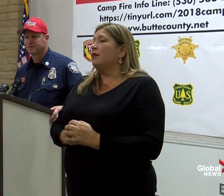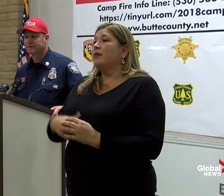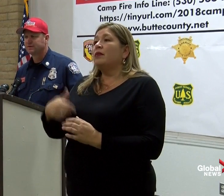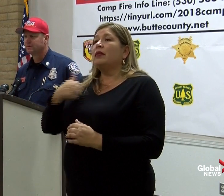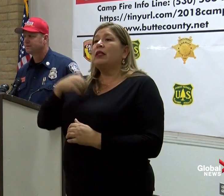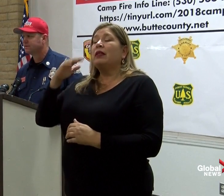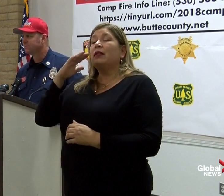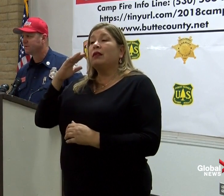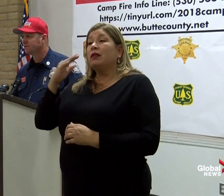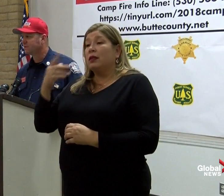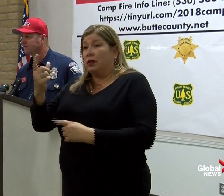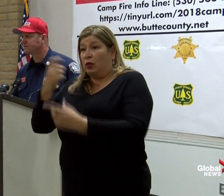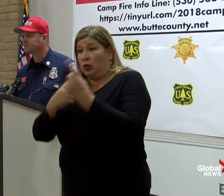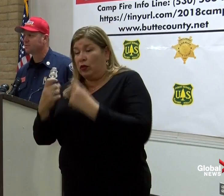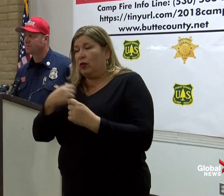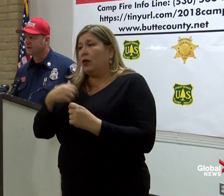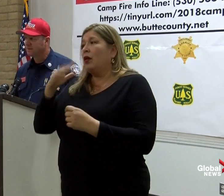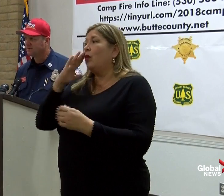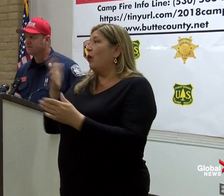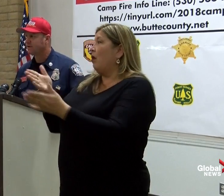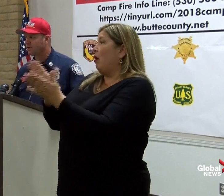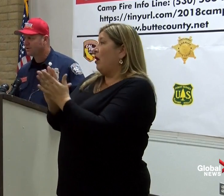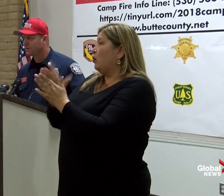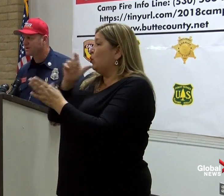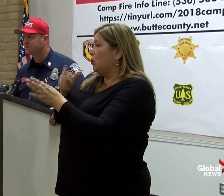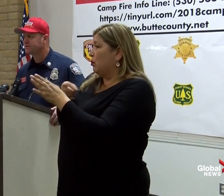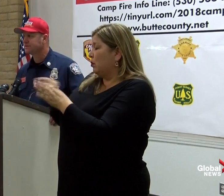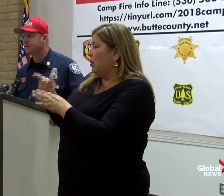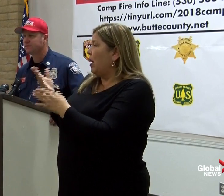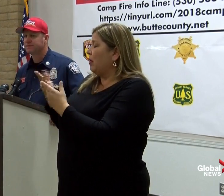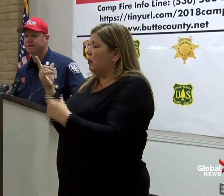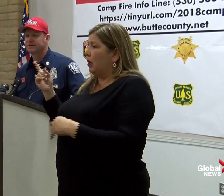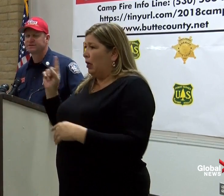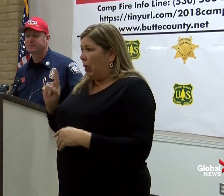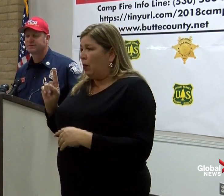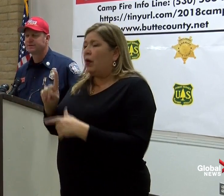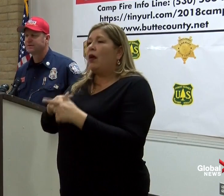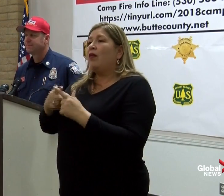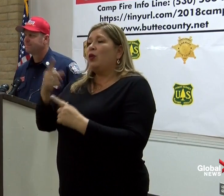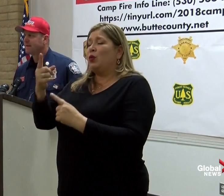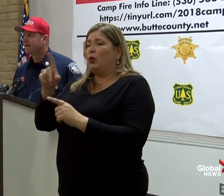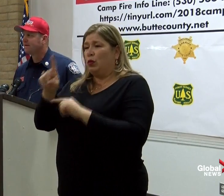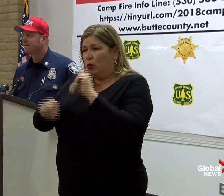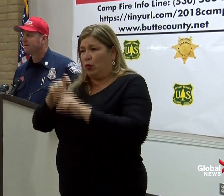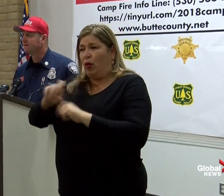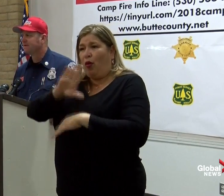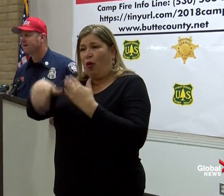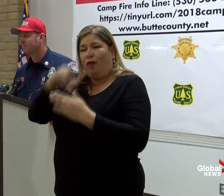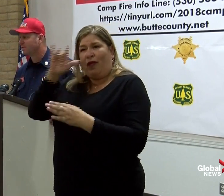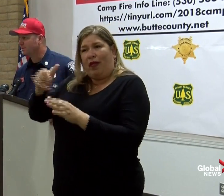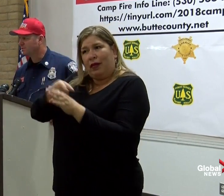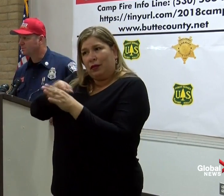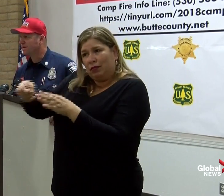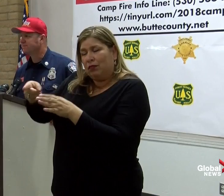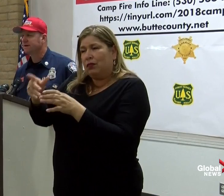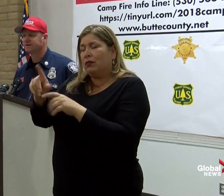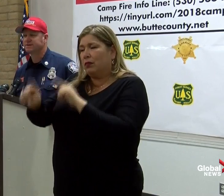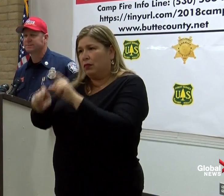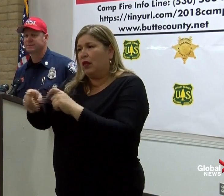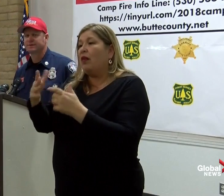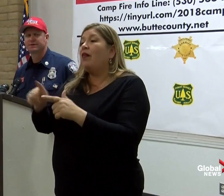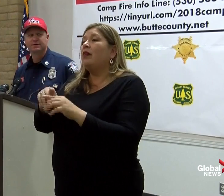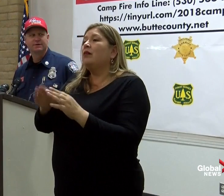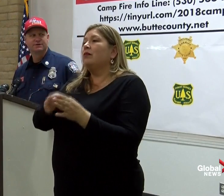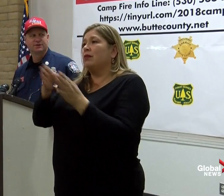the discipline, see if we have any questions. We'll bring them up for all the questions that you have for that discipline, and then at that point we'll bring up the